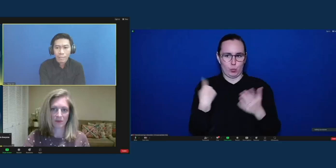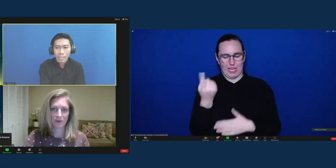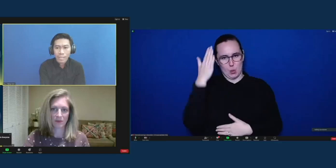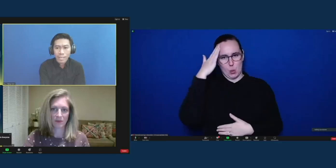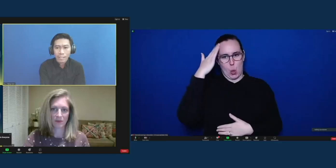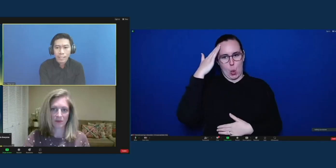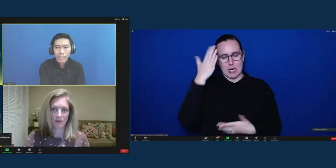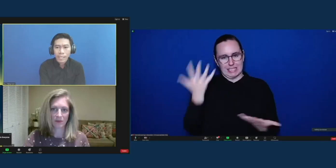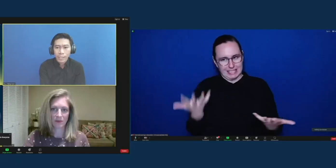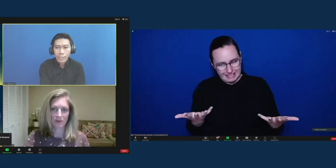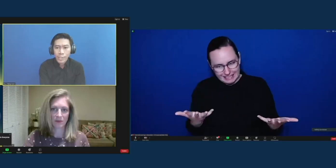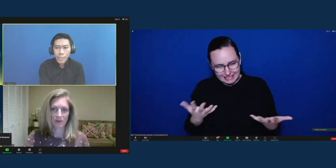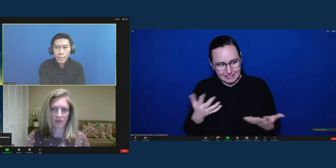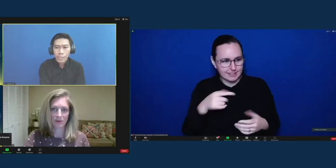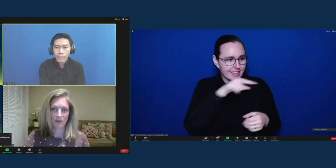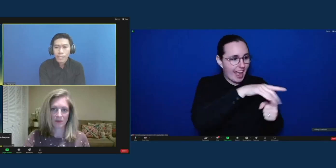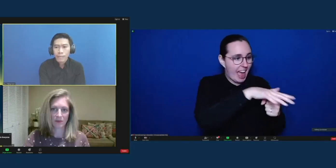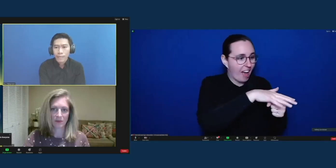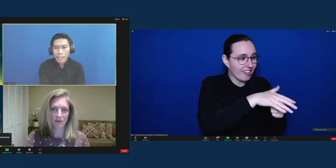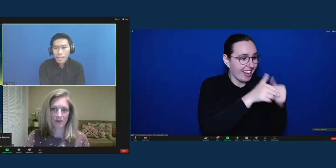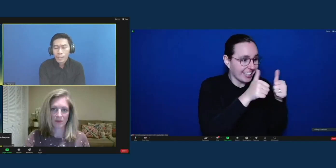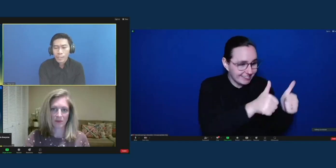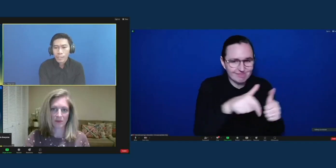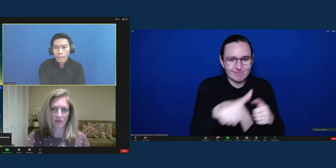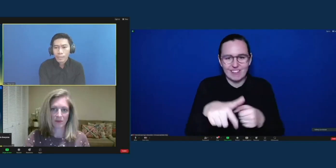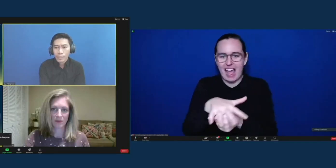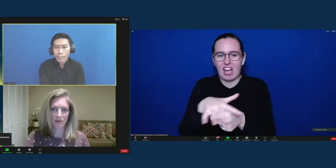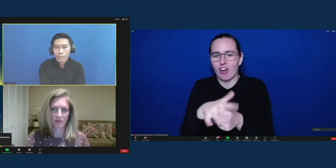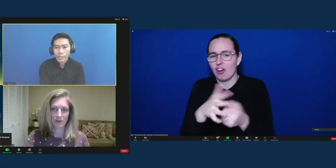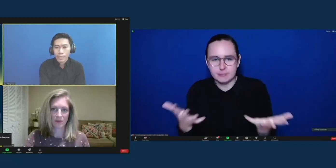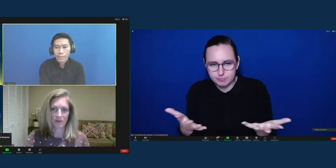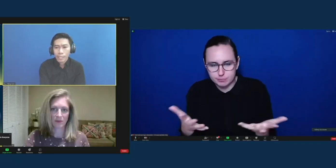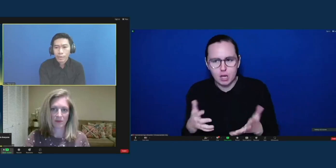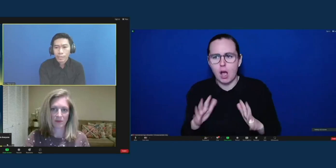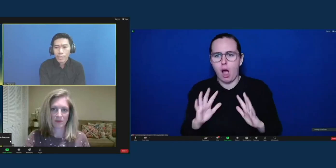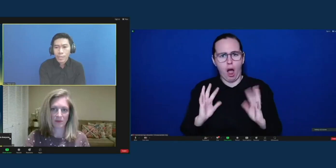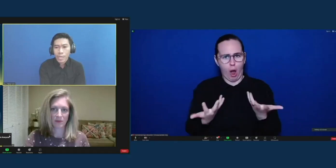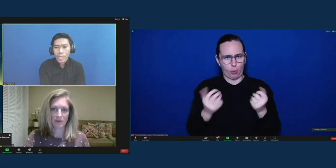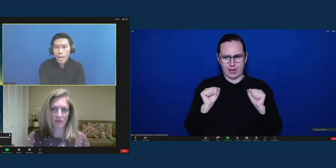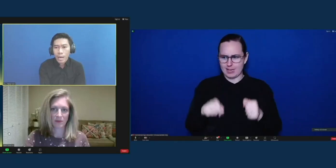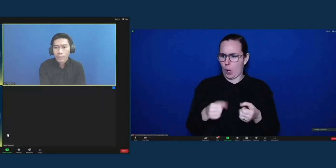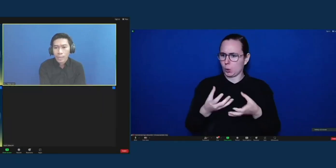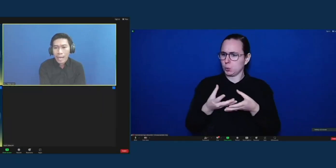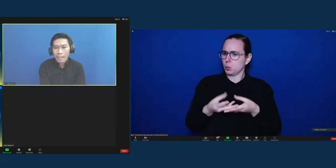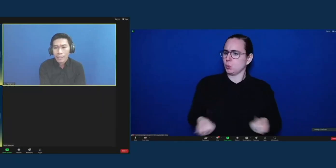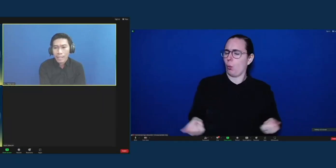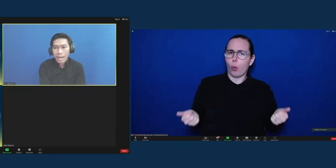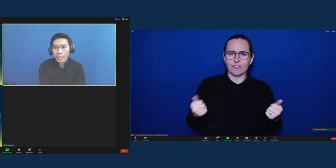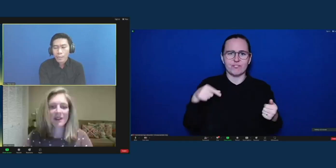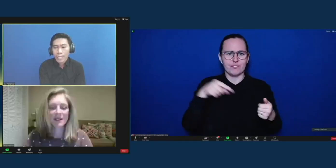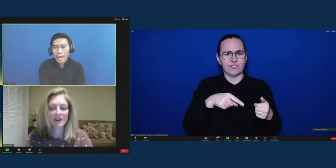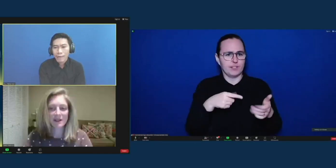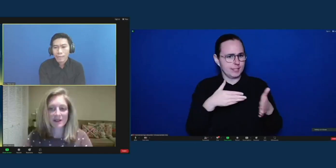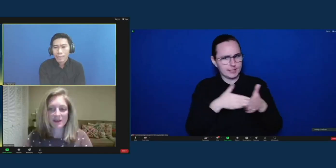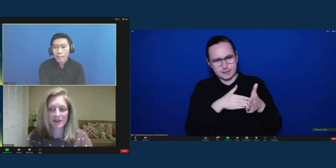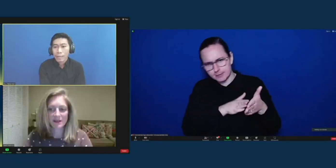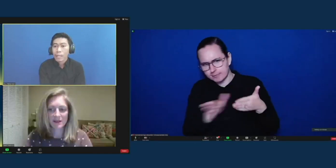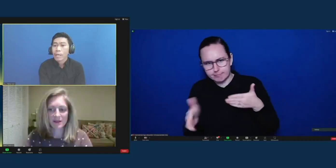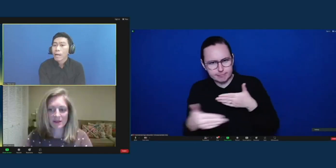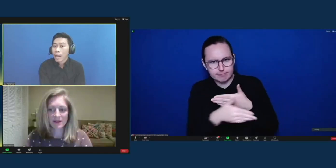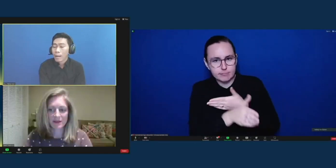the problem is to use videos, YouTube videos, and also to add to that, we have